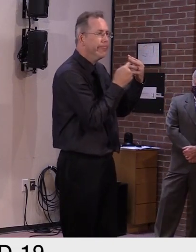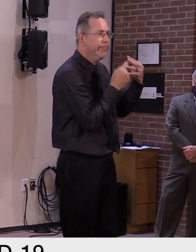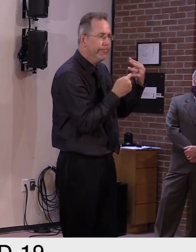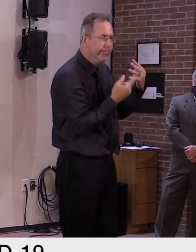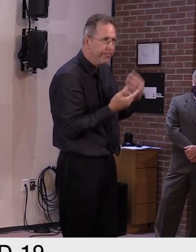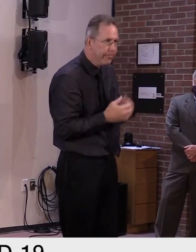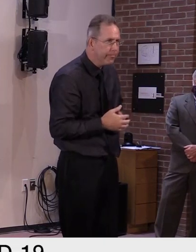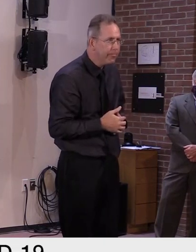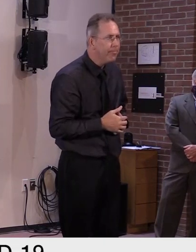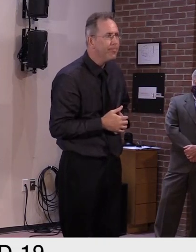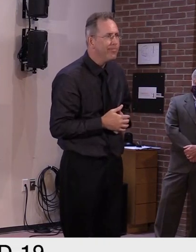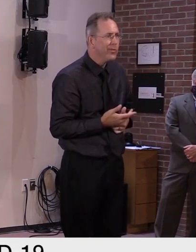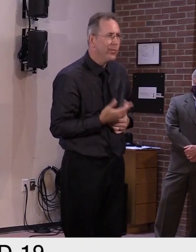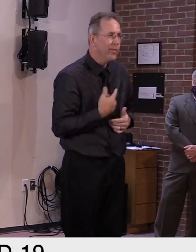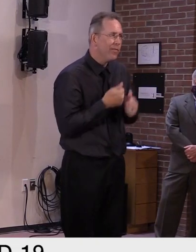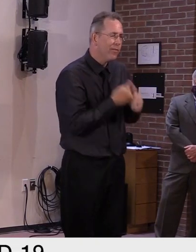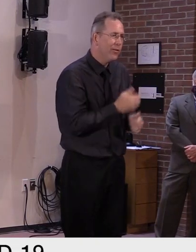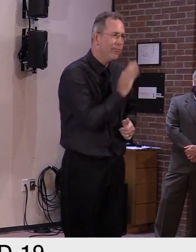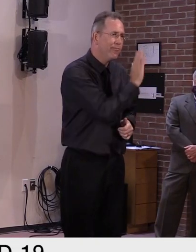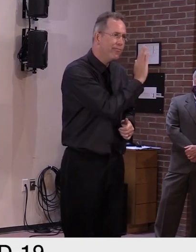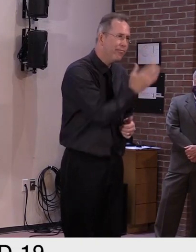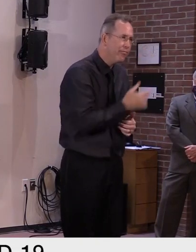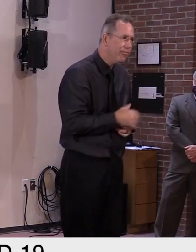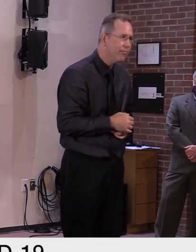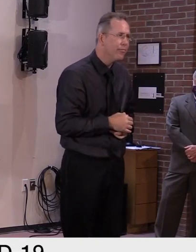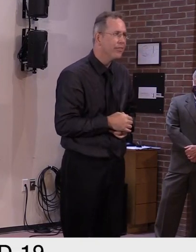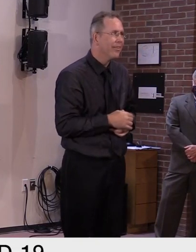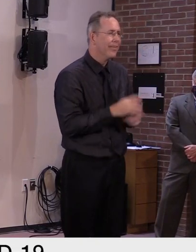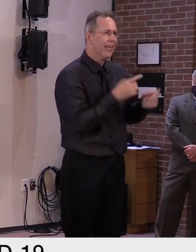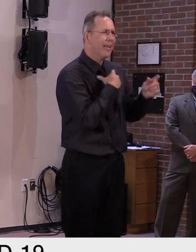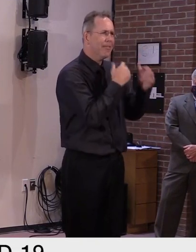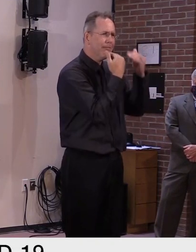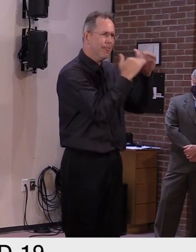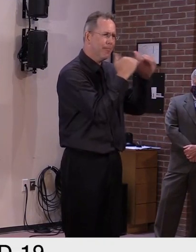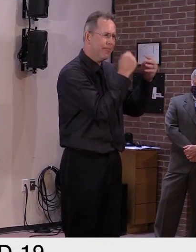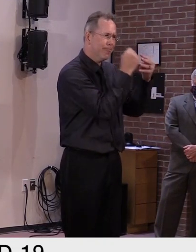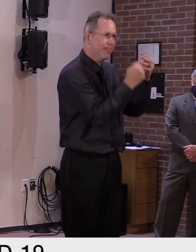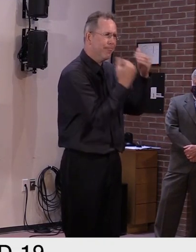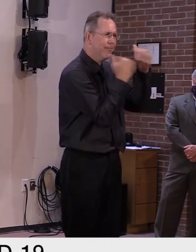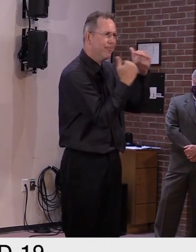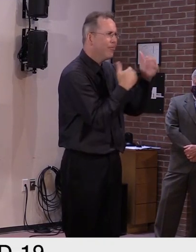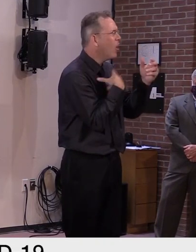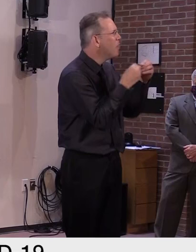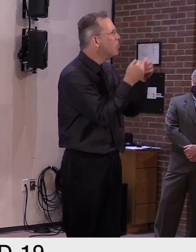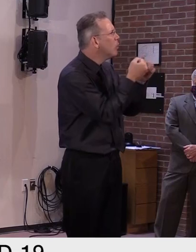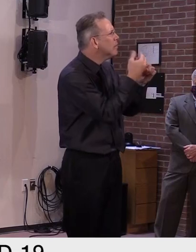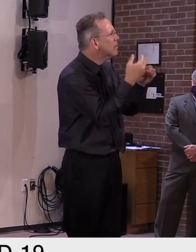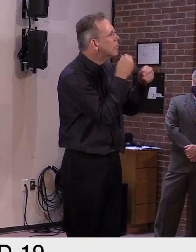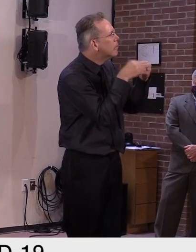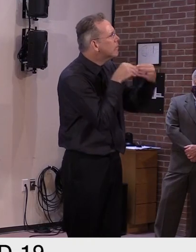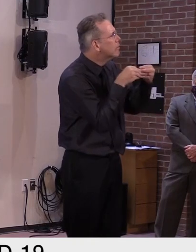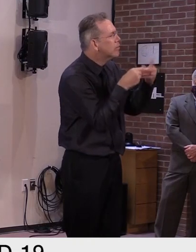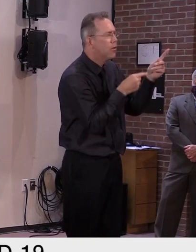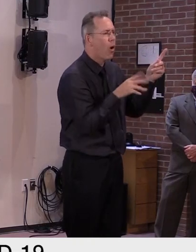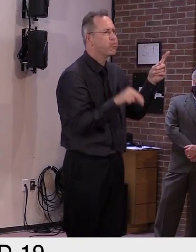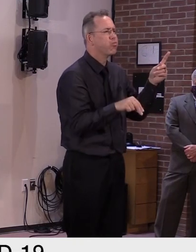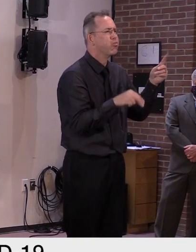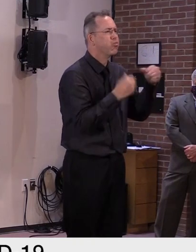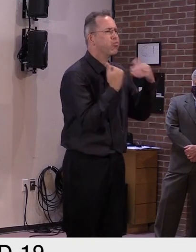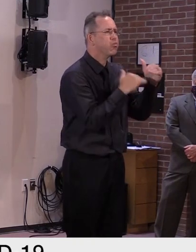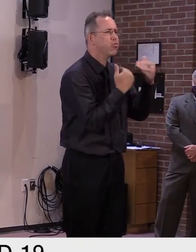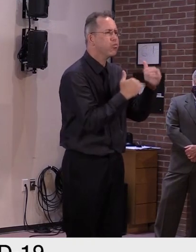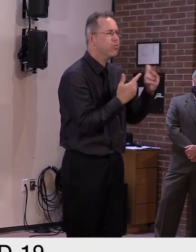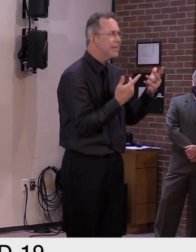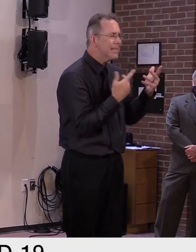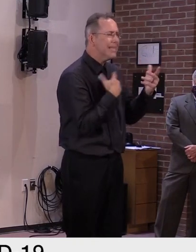work under the rules and regulations that are in place right now. But and with the dollars that we have right now. But again, we're going